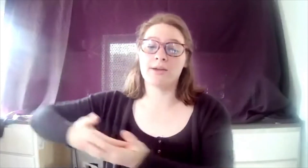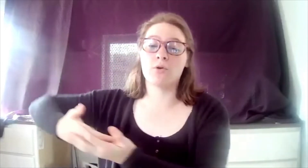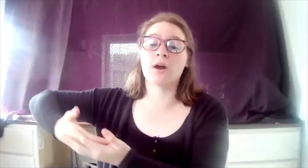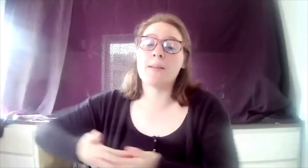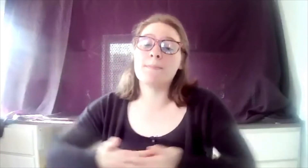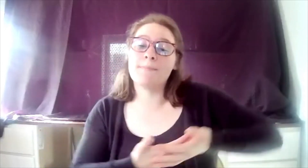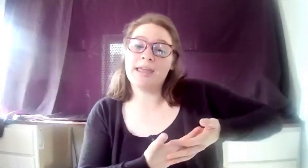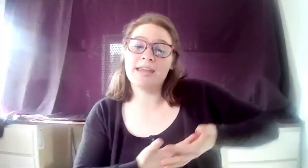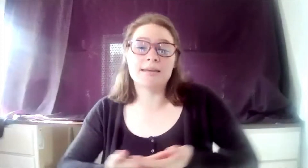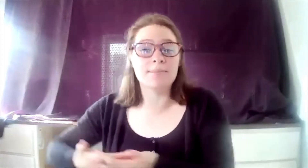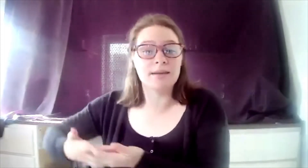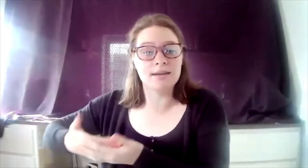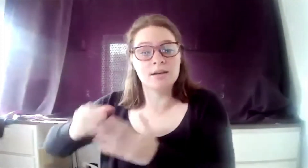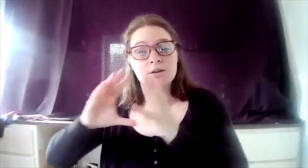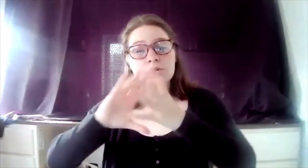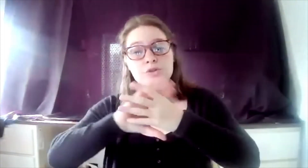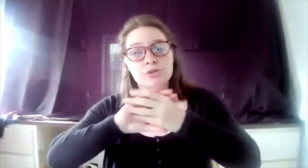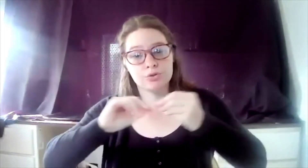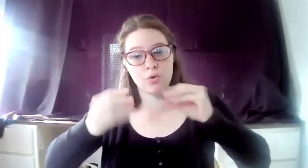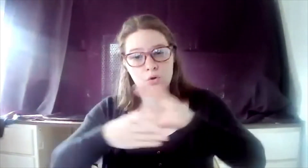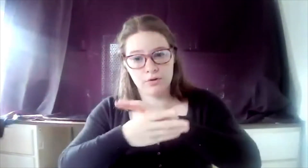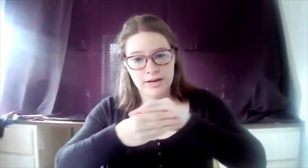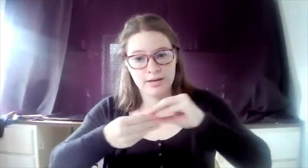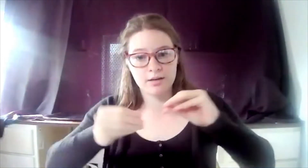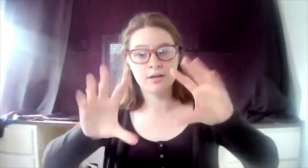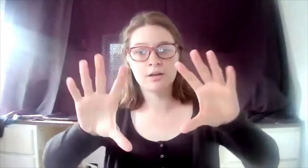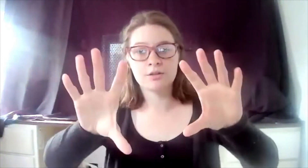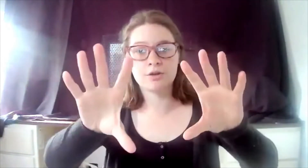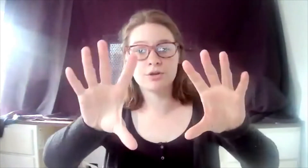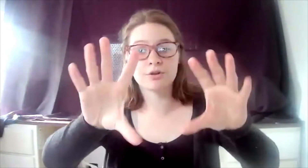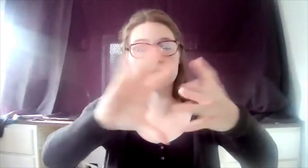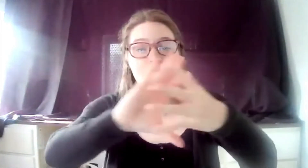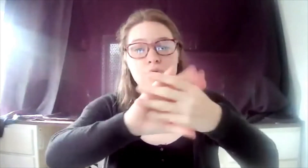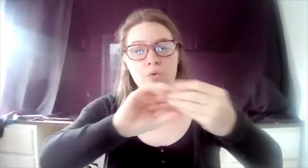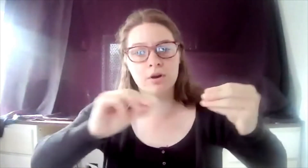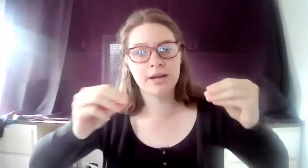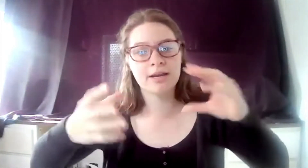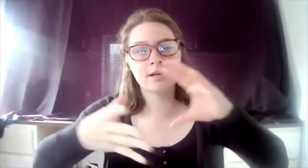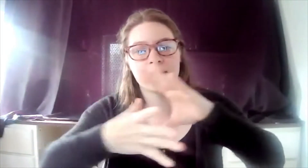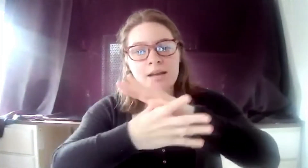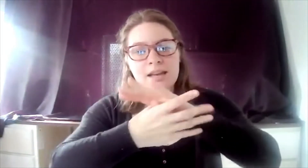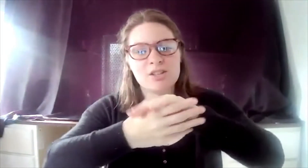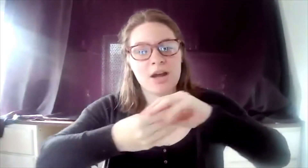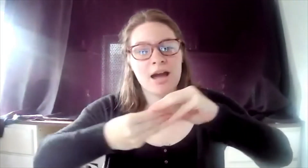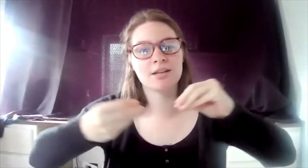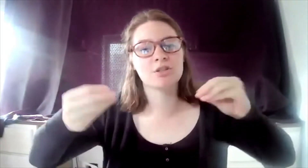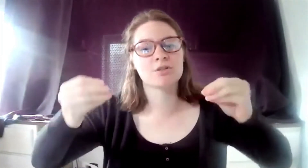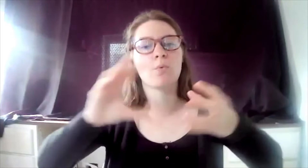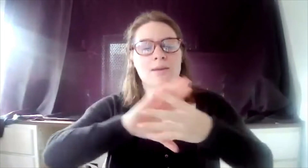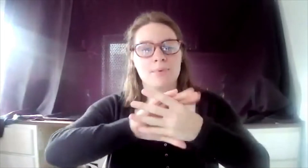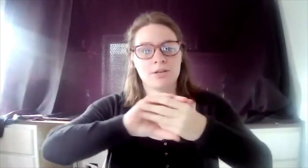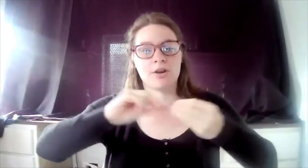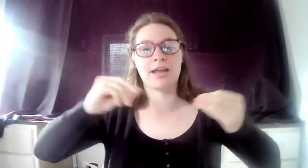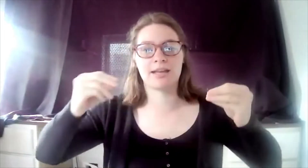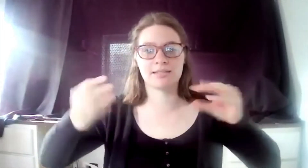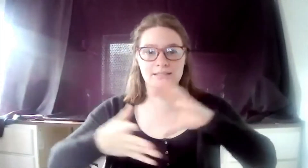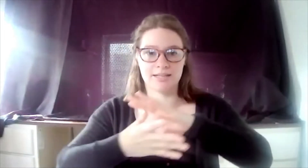or a baby story. So your story is, you're kind of just wiping your hands